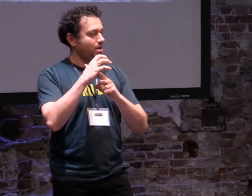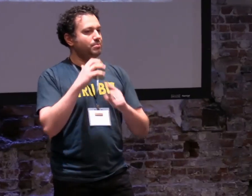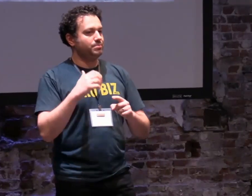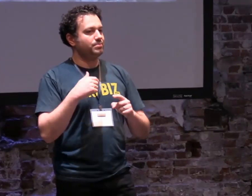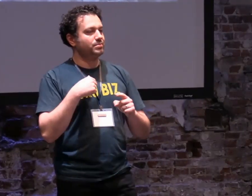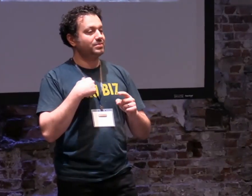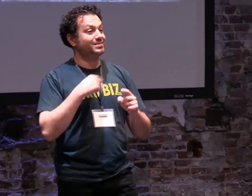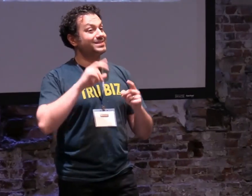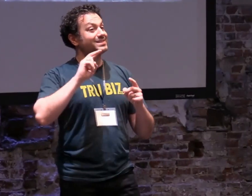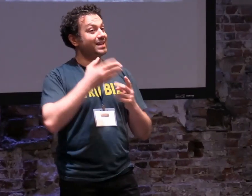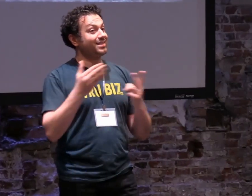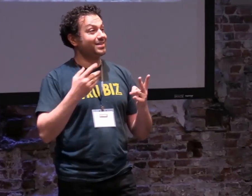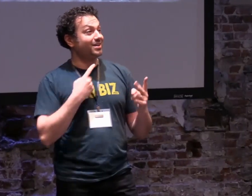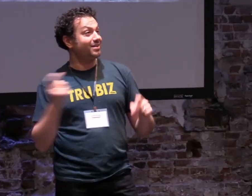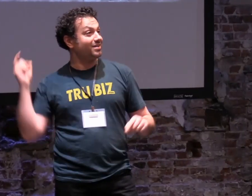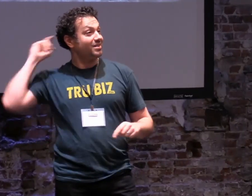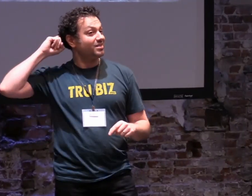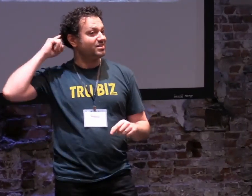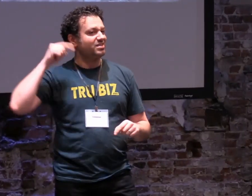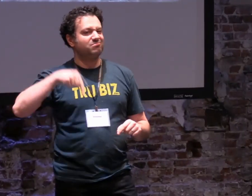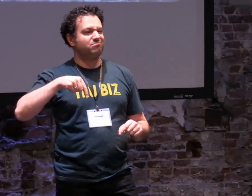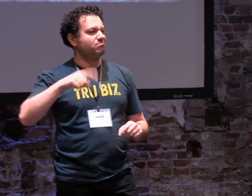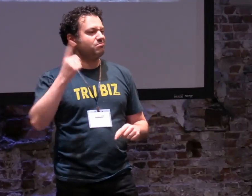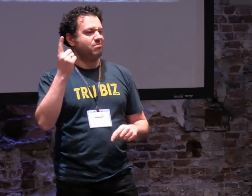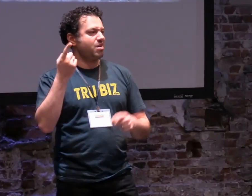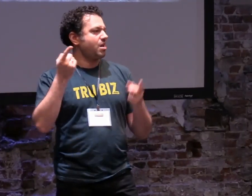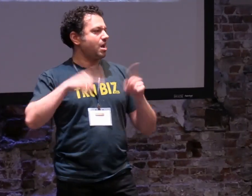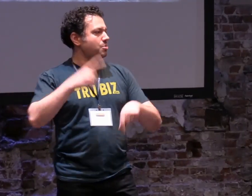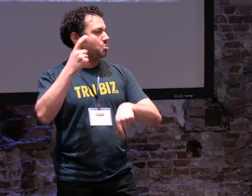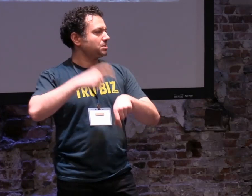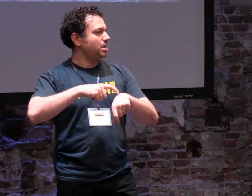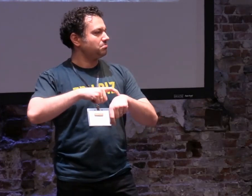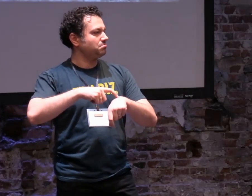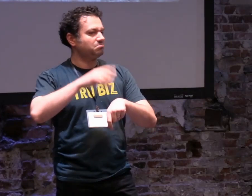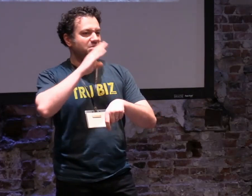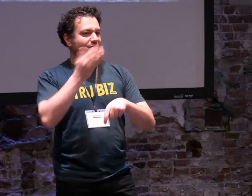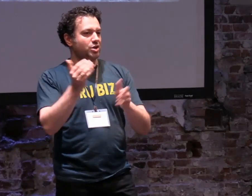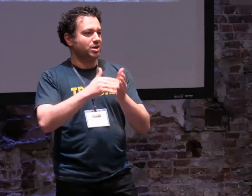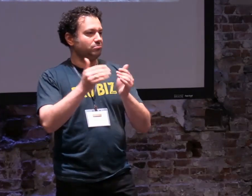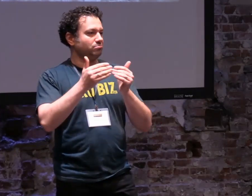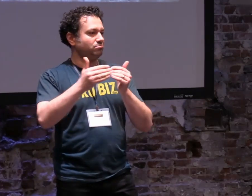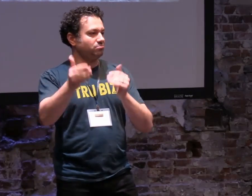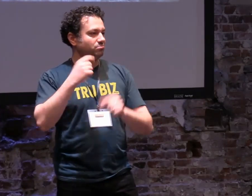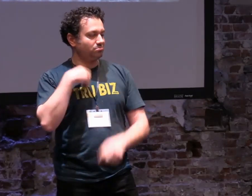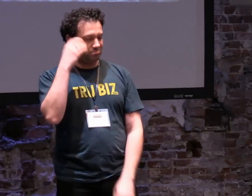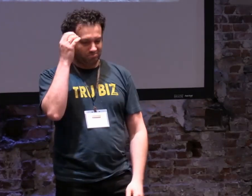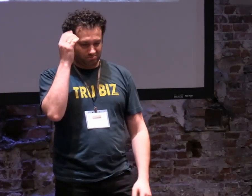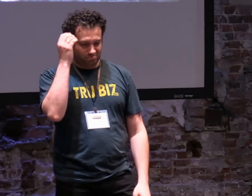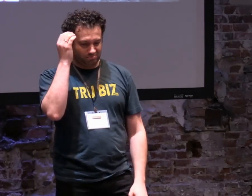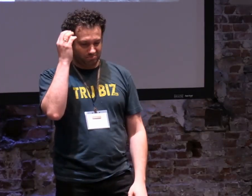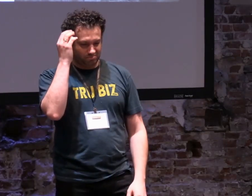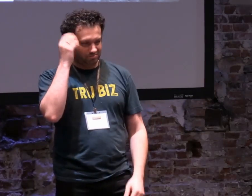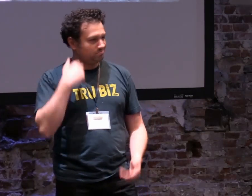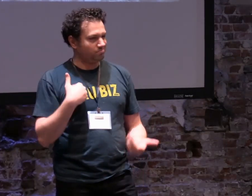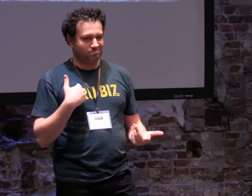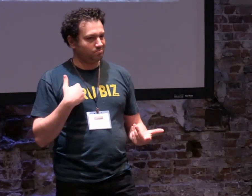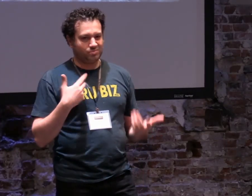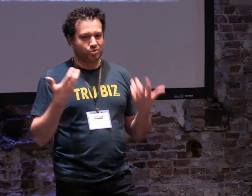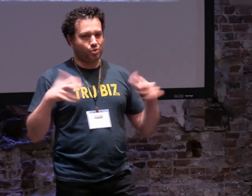it there, you know, got to that level of professional theater. But that's the kind of once-in-a-lifetime event. And I